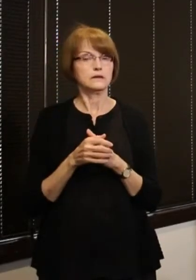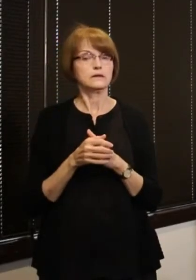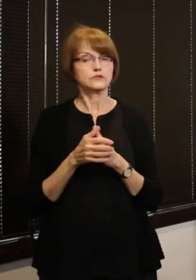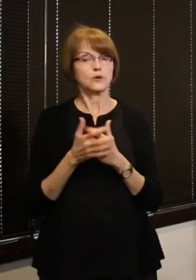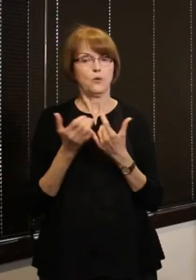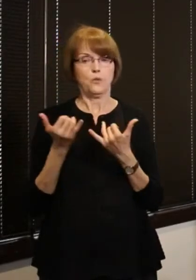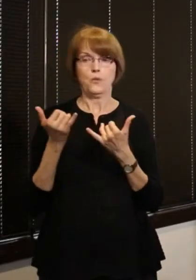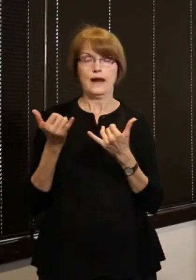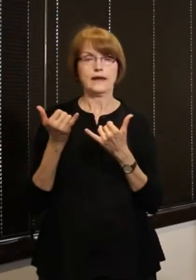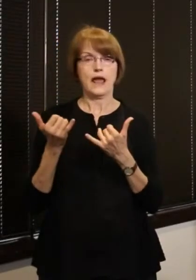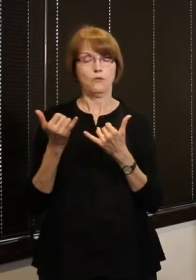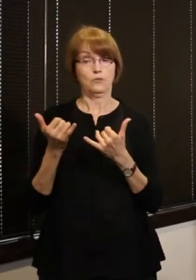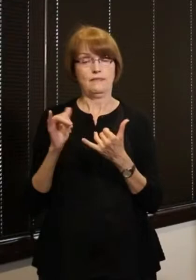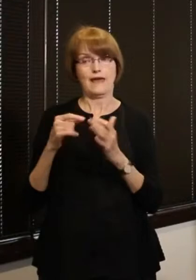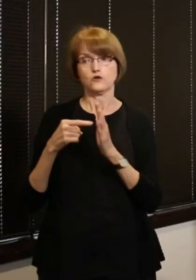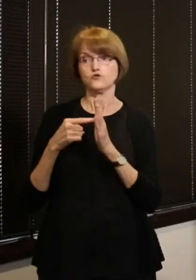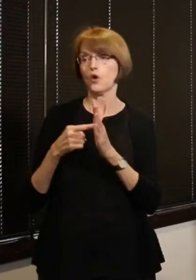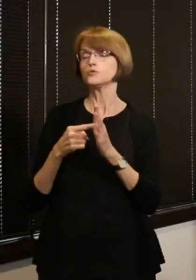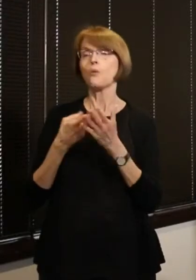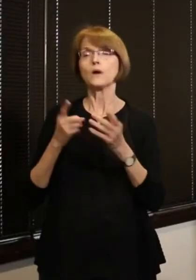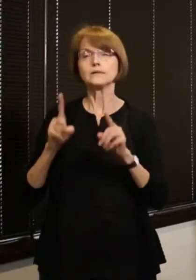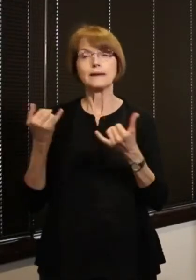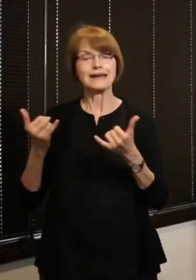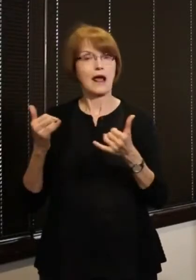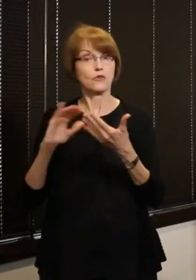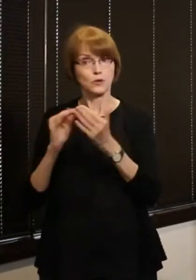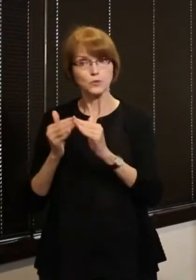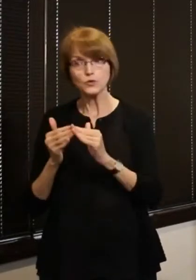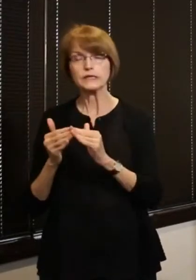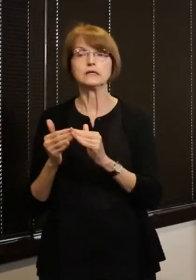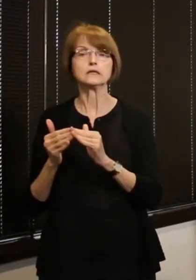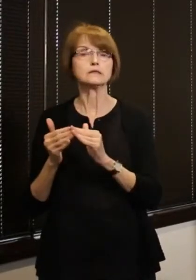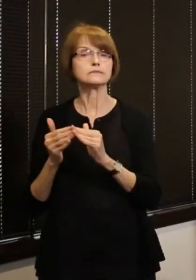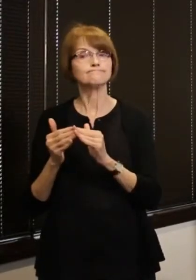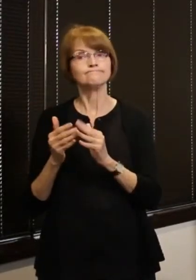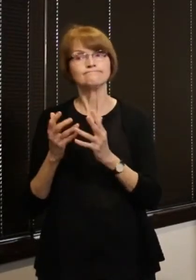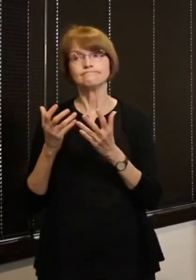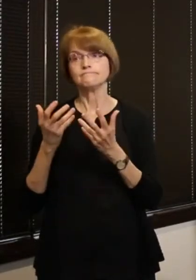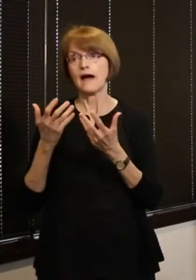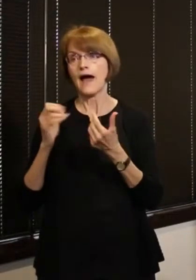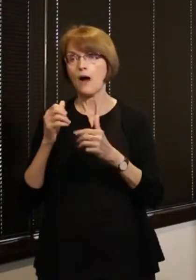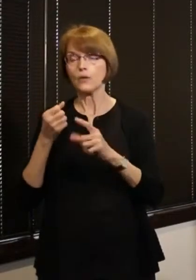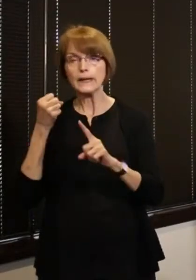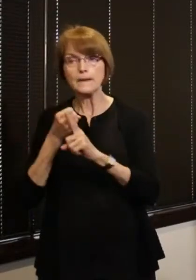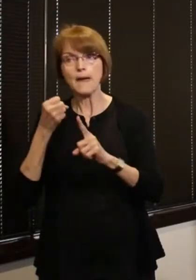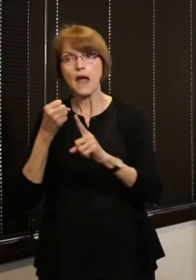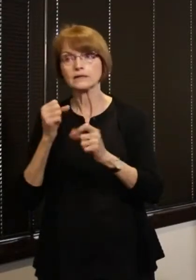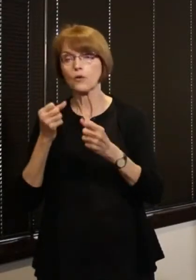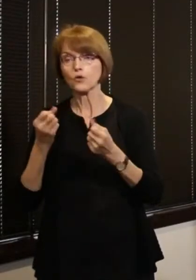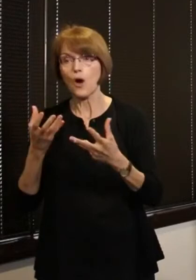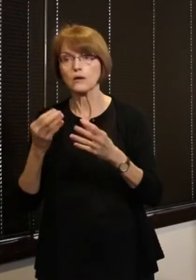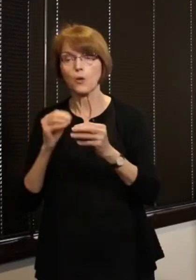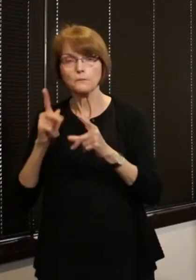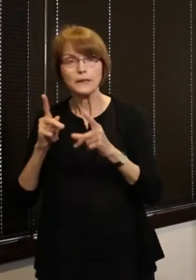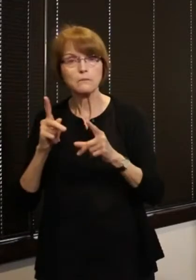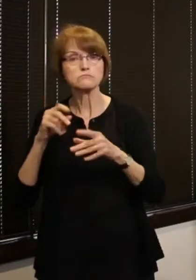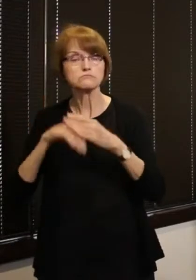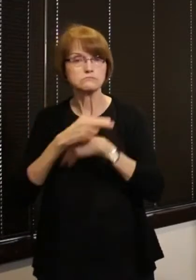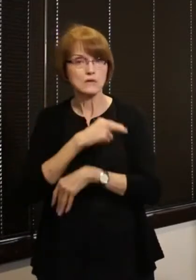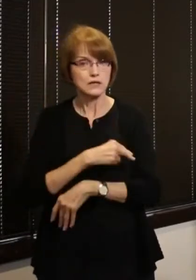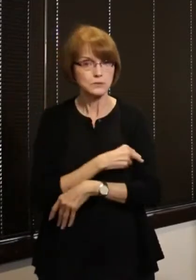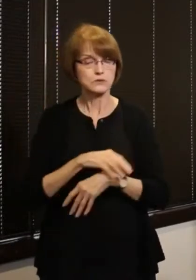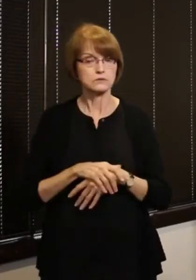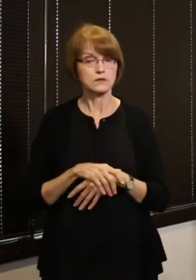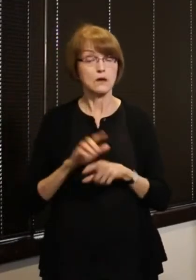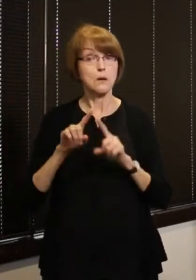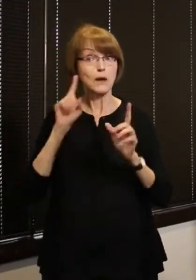transmission occurring in the community and how it impacts our inpatient census. And so one thing that you will notice is that the curve is starting